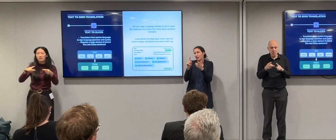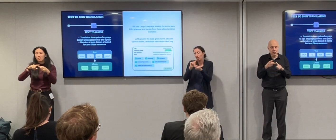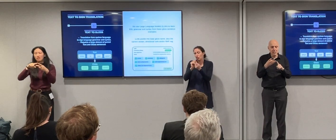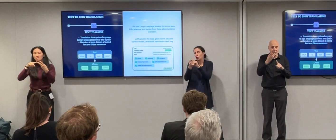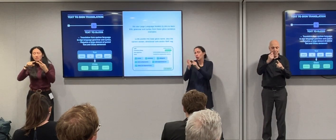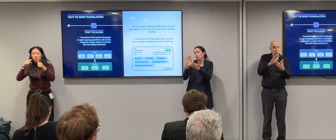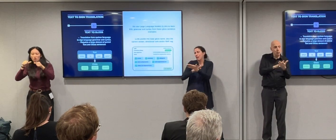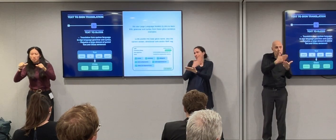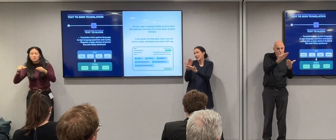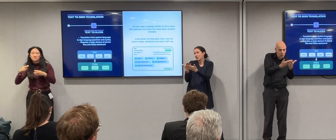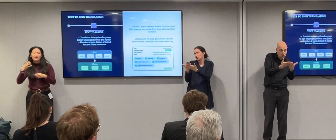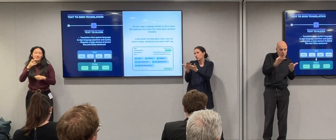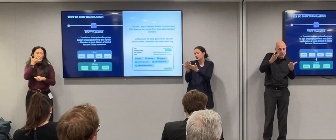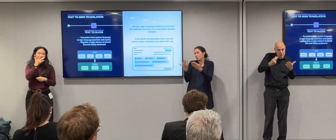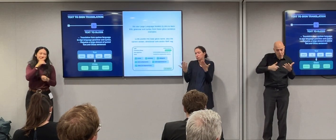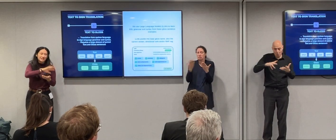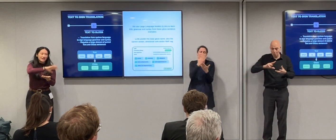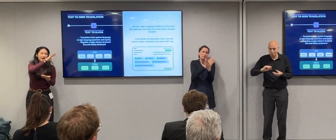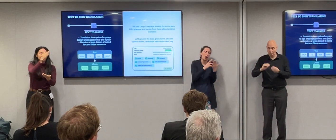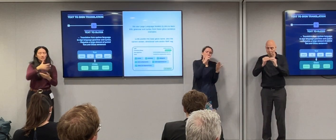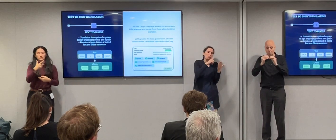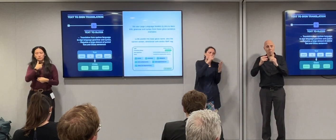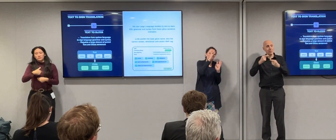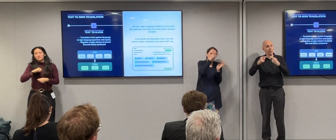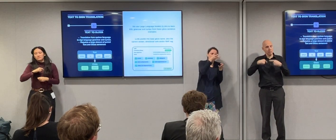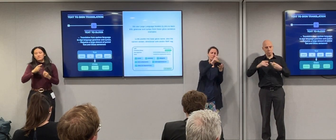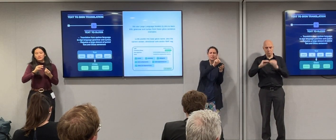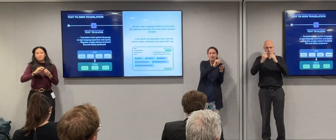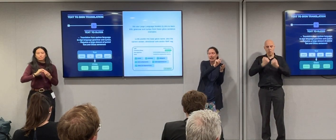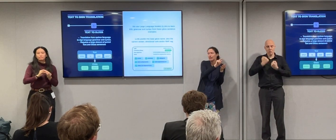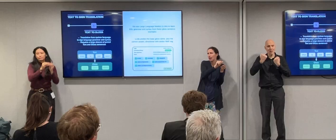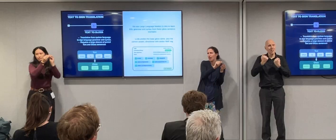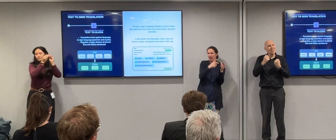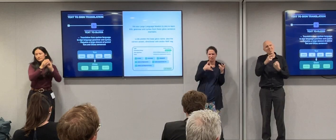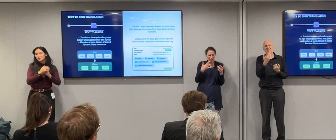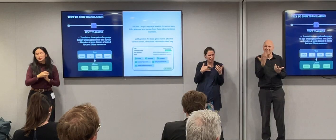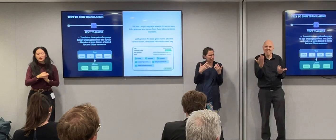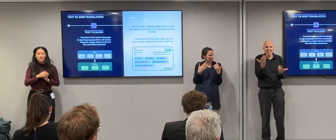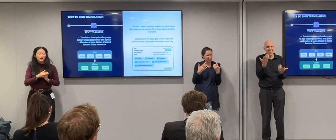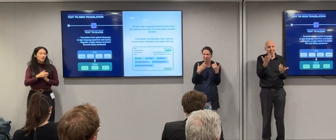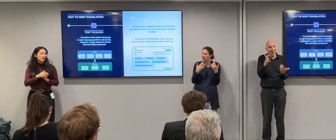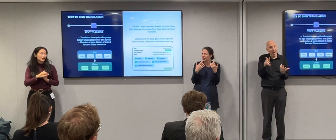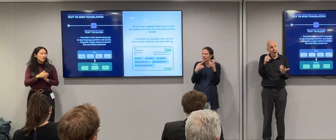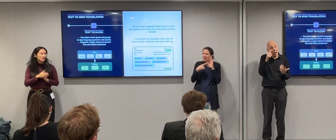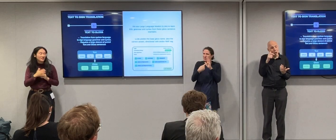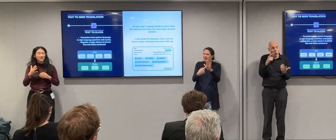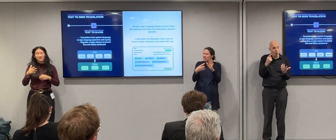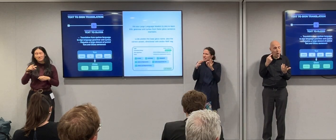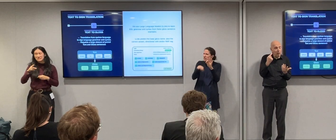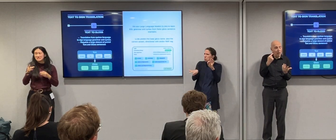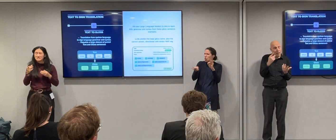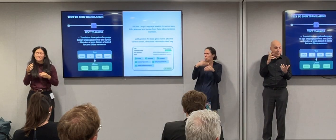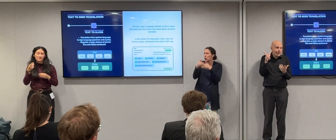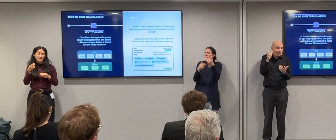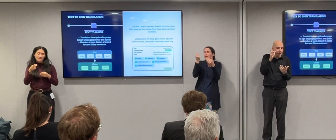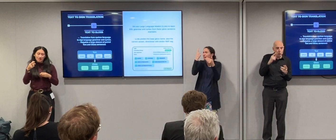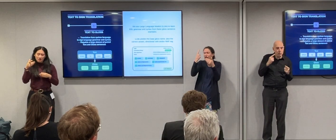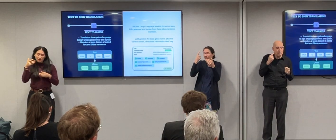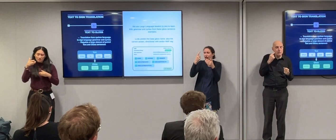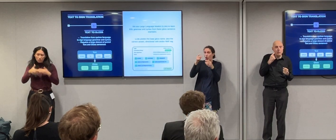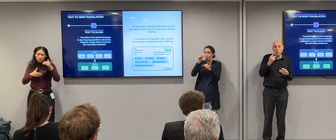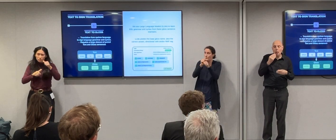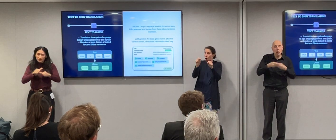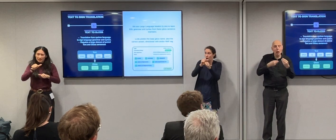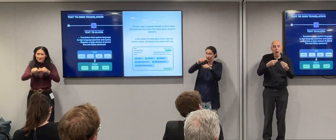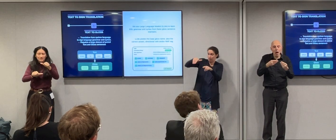from synthetic data that we've created ourselves. And I feel like I'm kind of talking about this as quite a simple process. There's been a lot of work behind the scenes here to kind